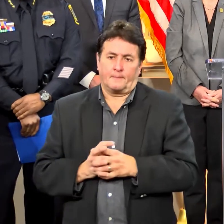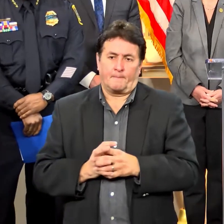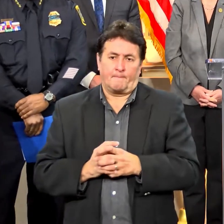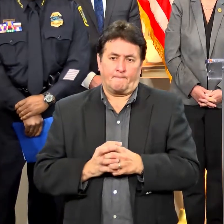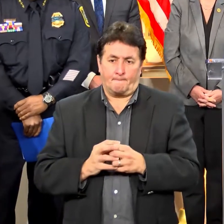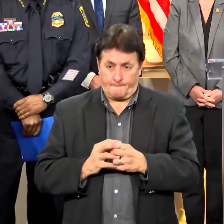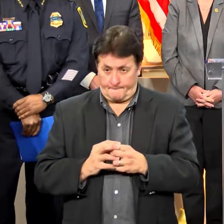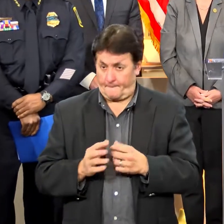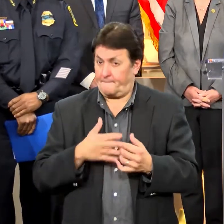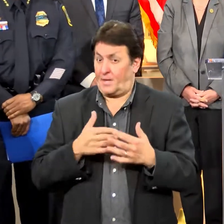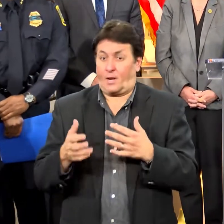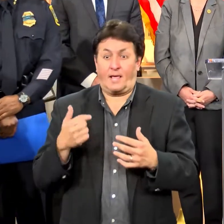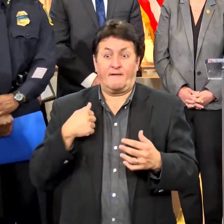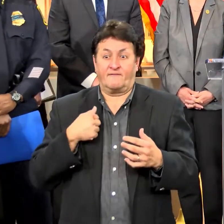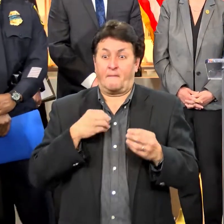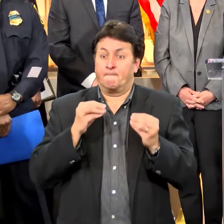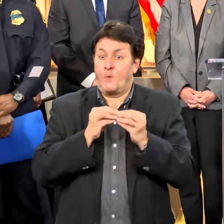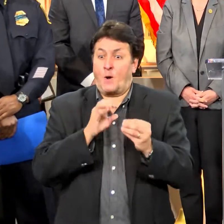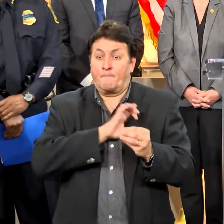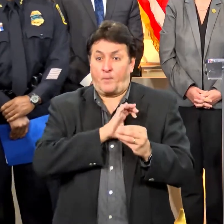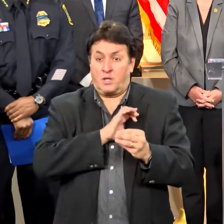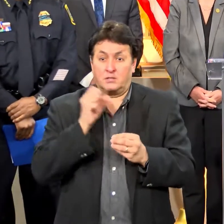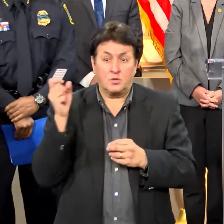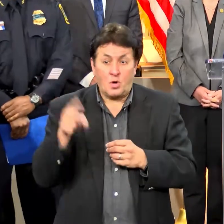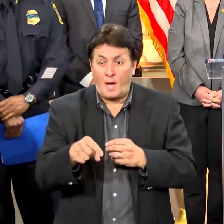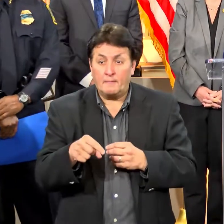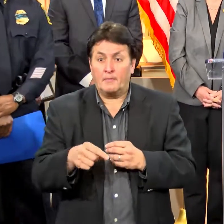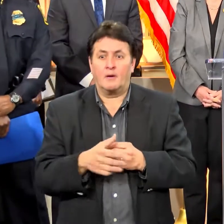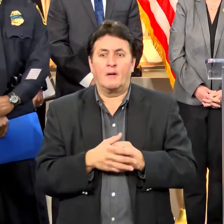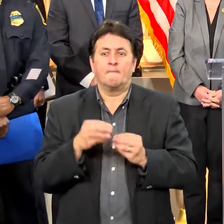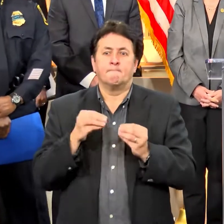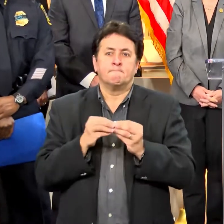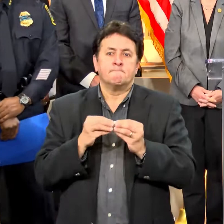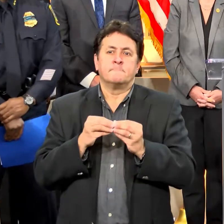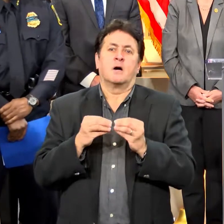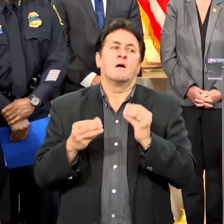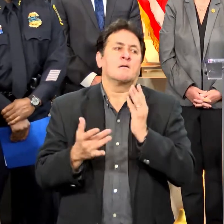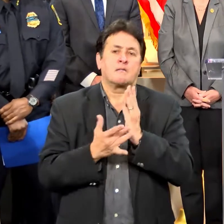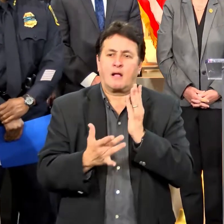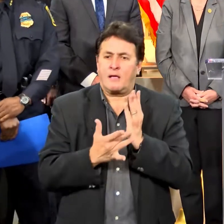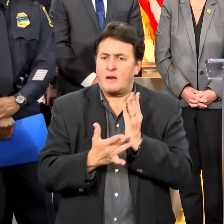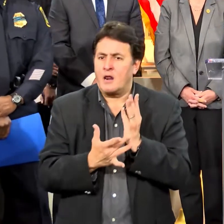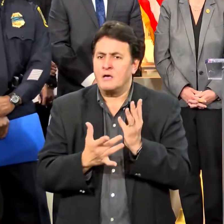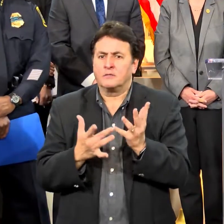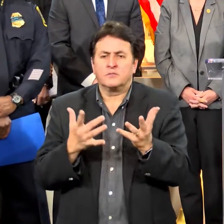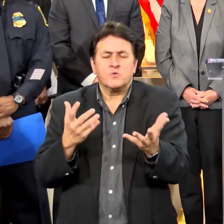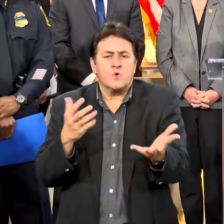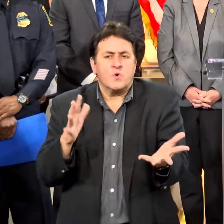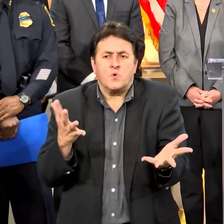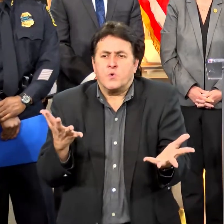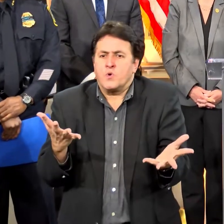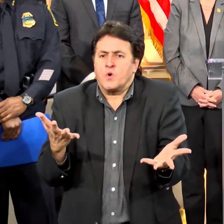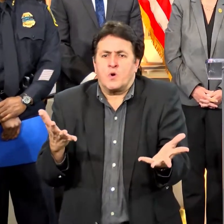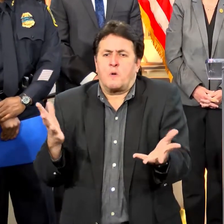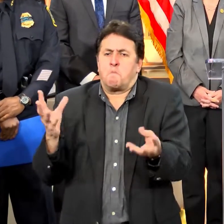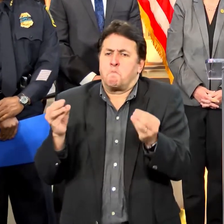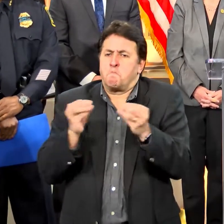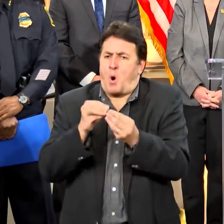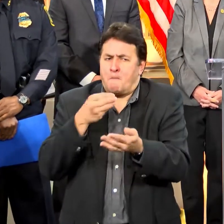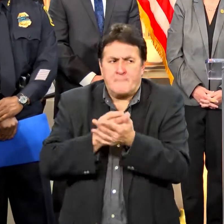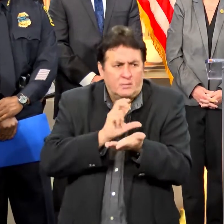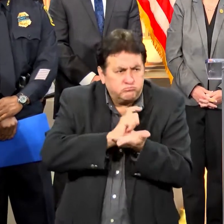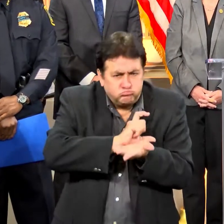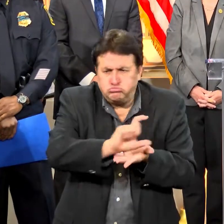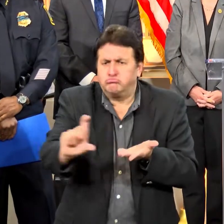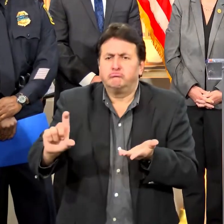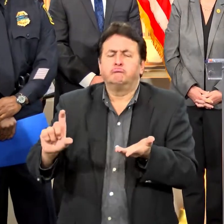police, even if we use more technology, even when we work to put more dollars behind